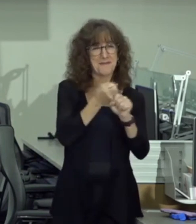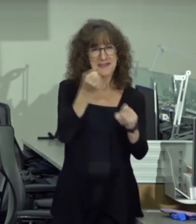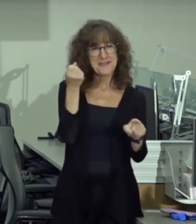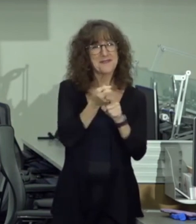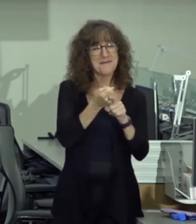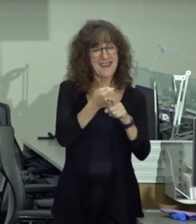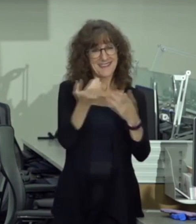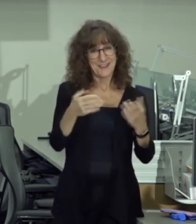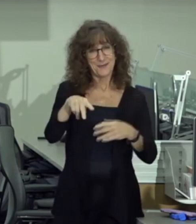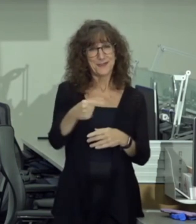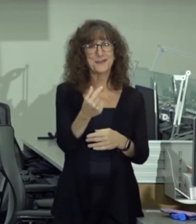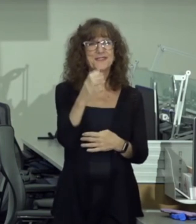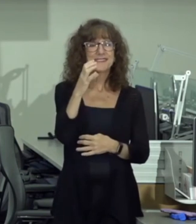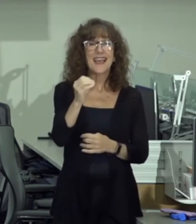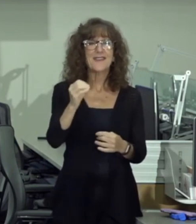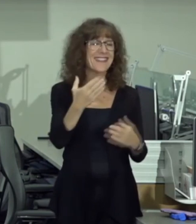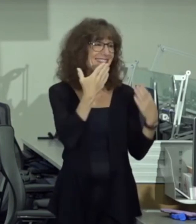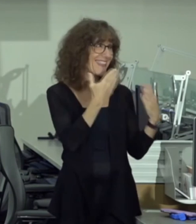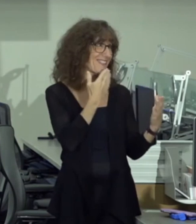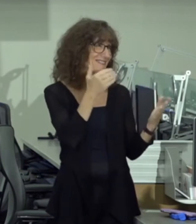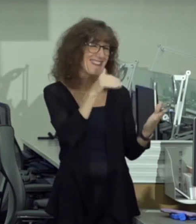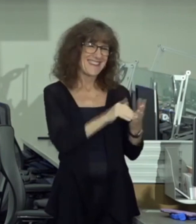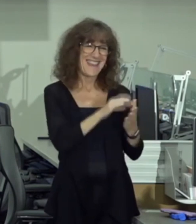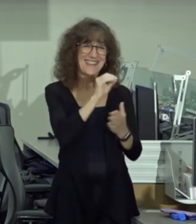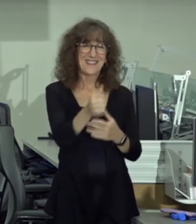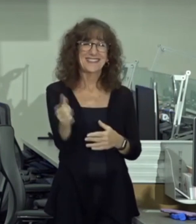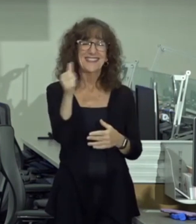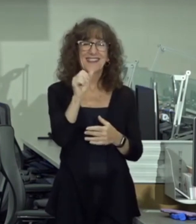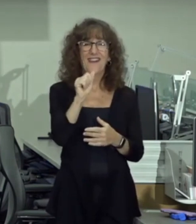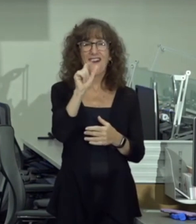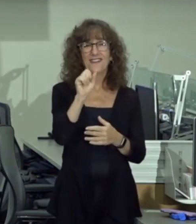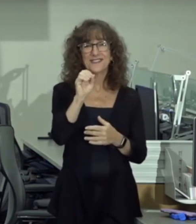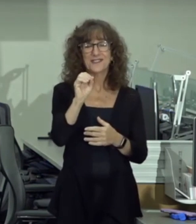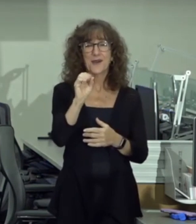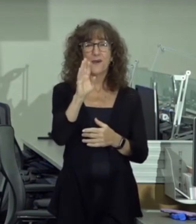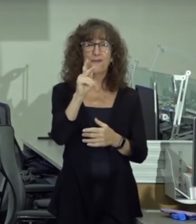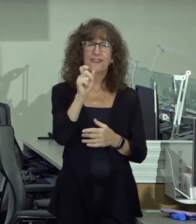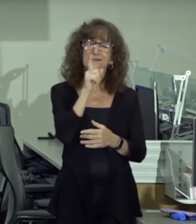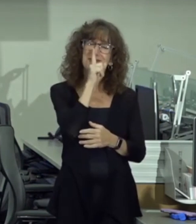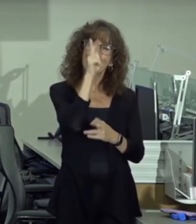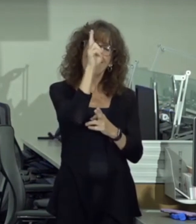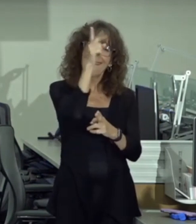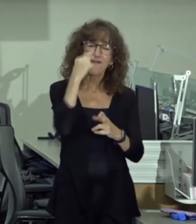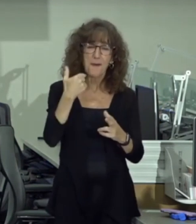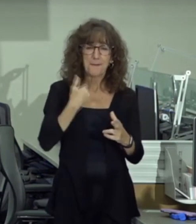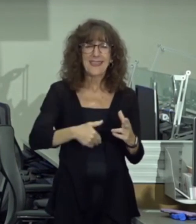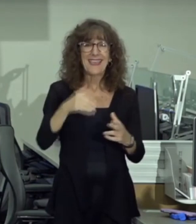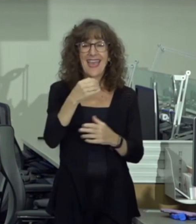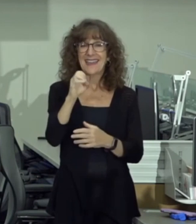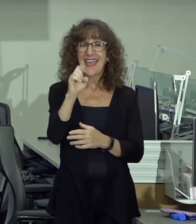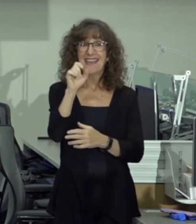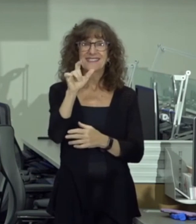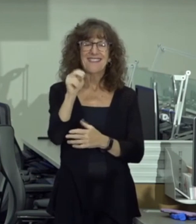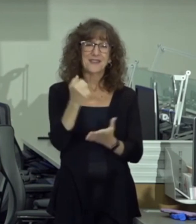impact in Prince George's County. Thank you again, County Executive Alsobrooks. It is a real honor for me and for Exelon to